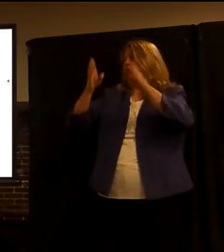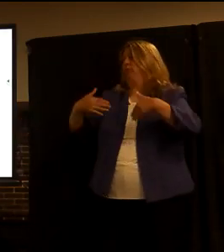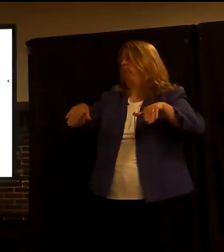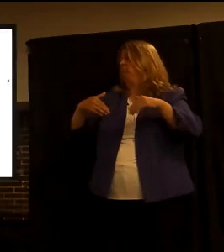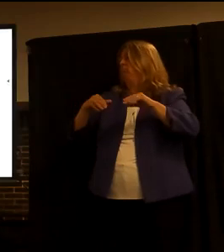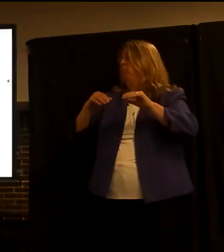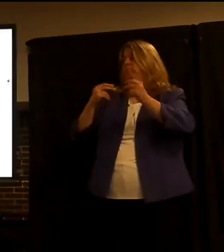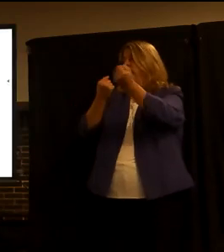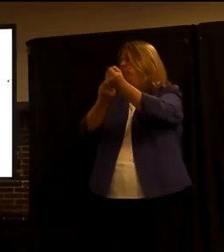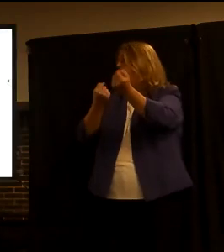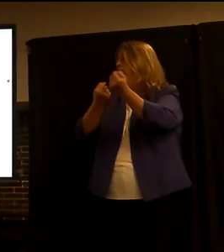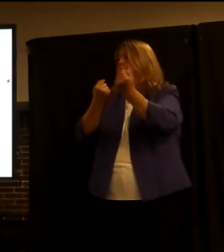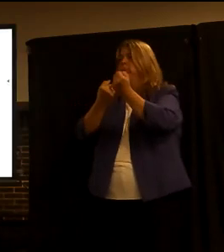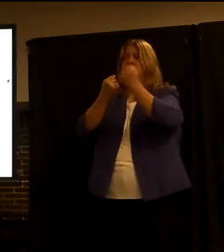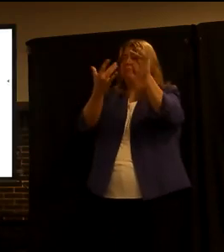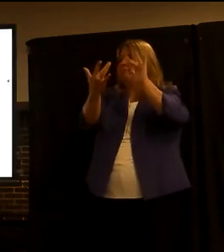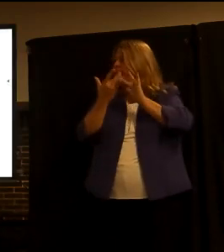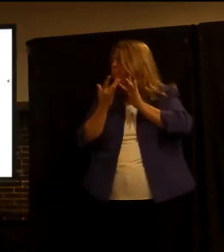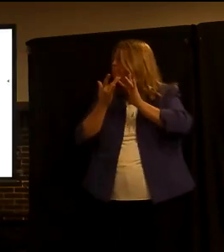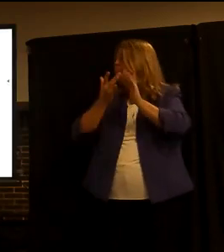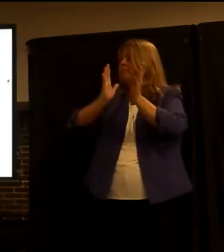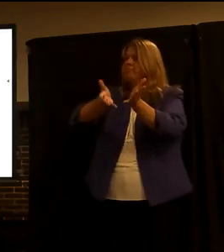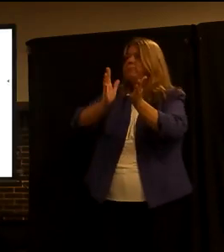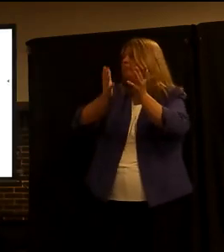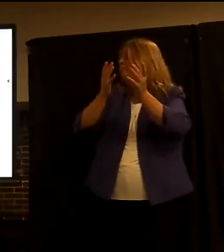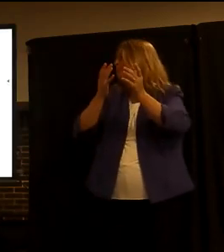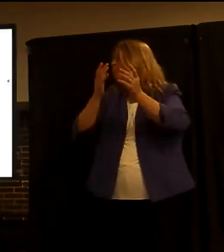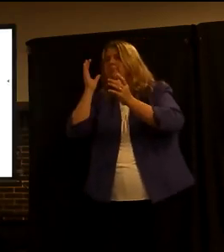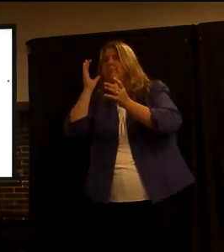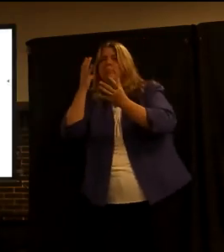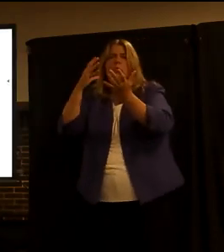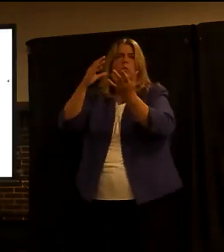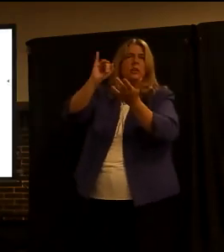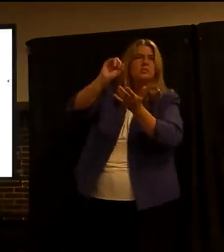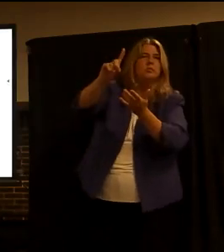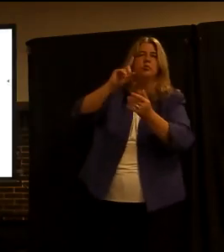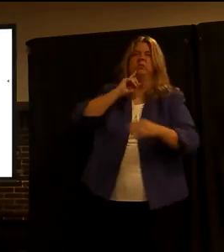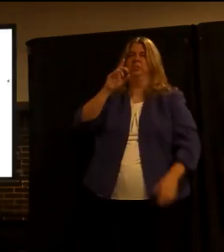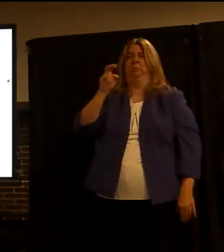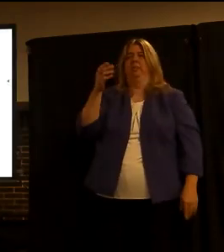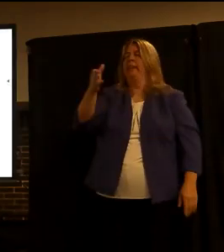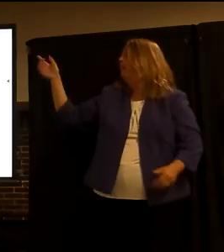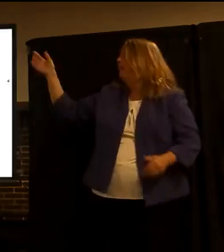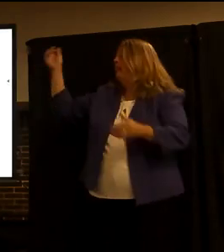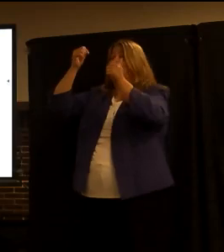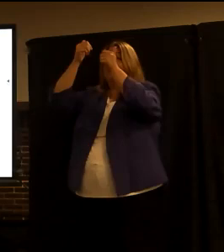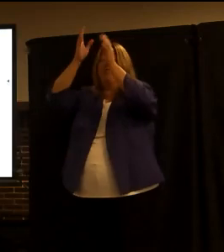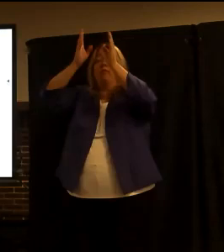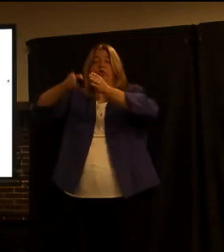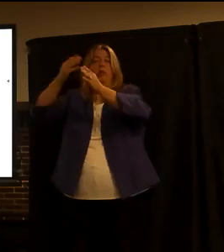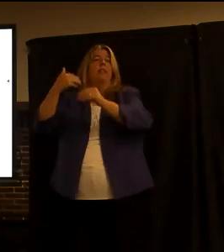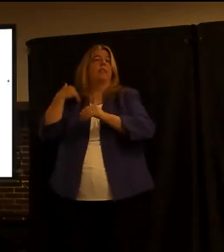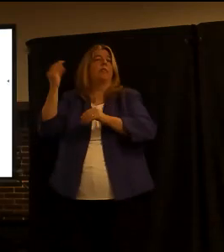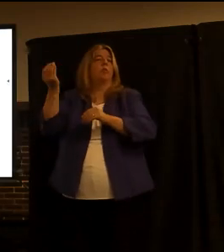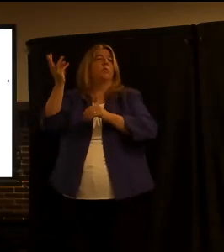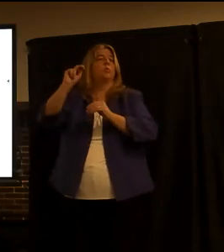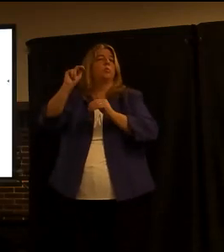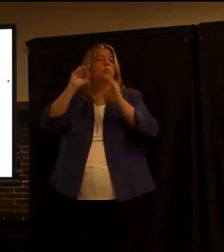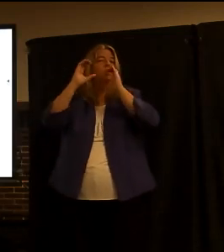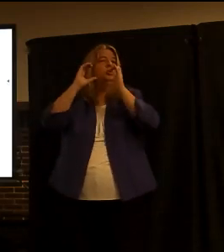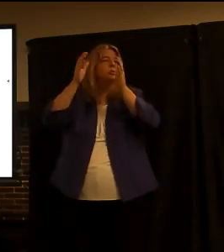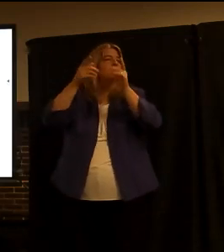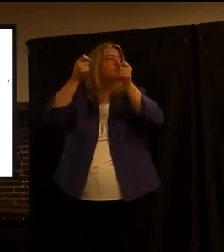So since July 1st, the education vertical has been extremely supportive. We've had a dynamic